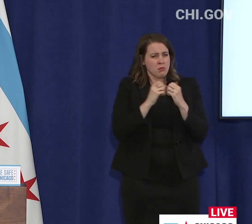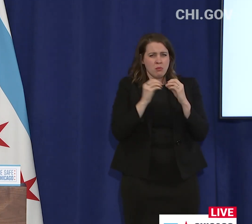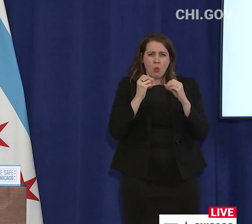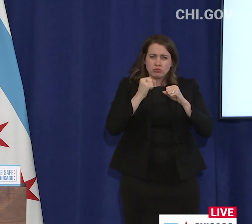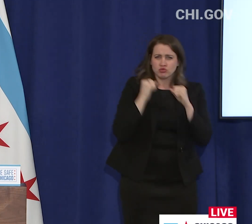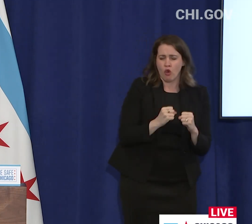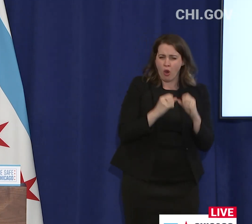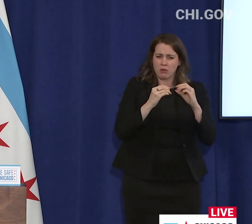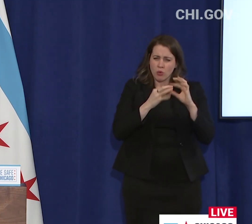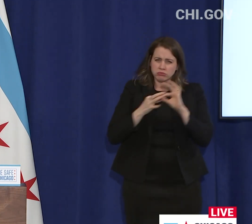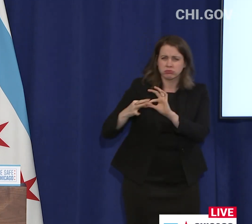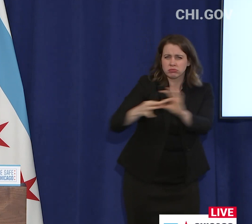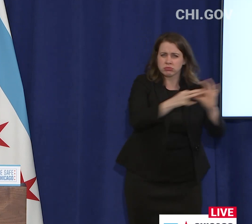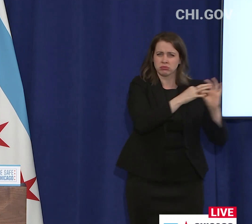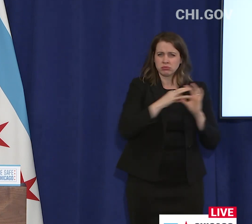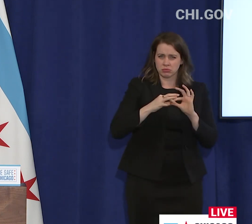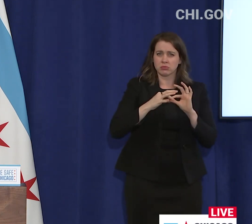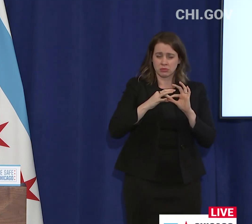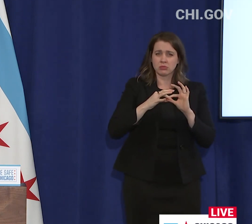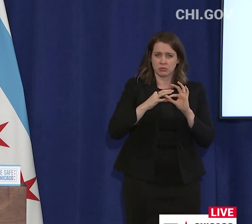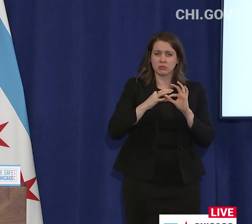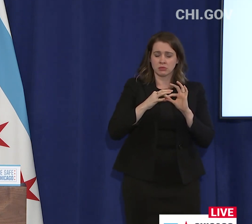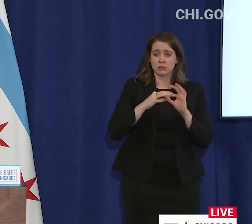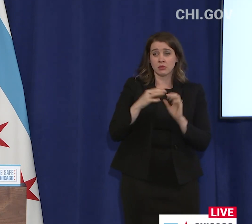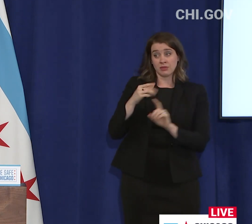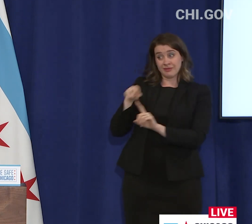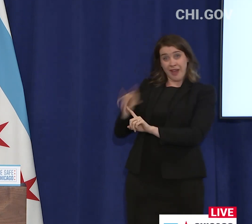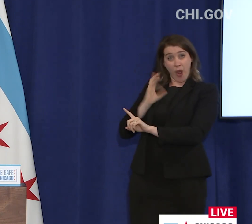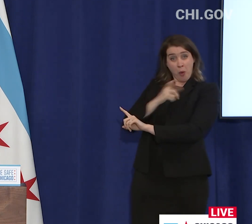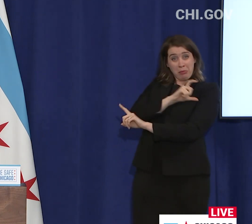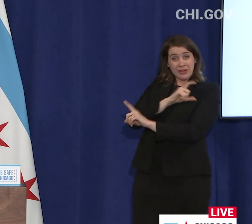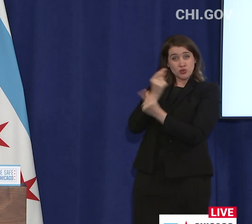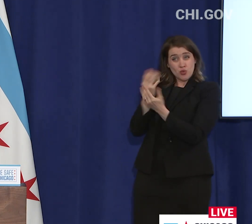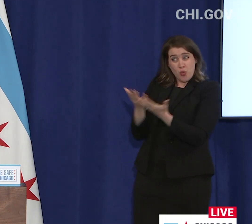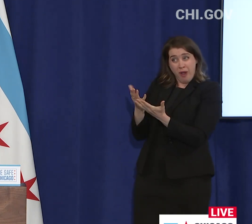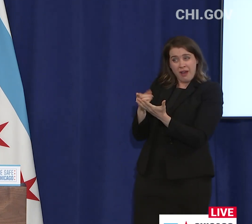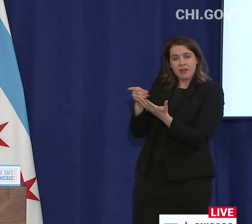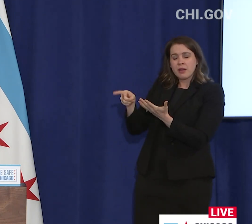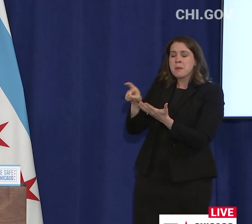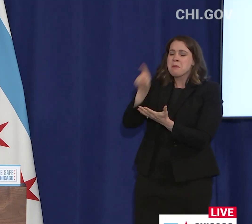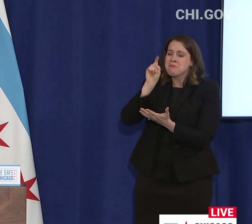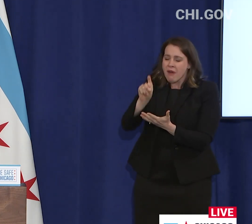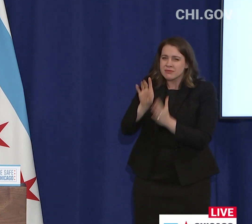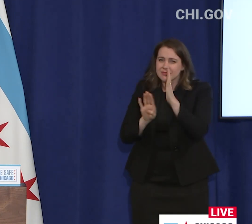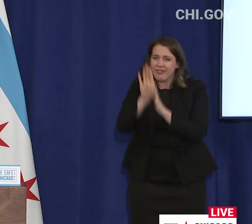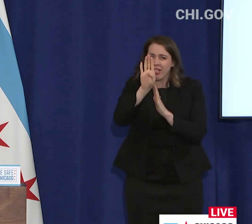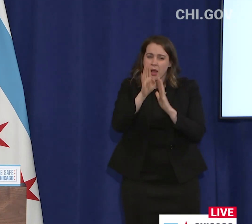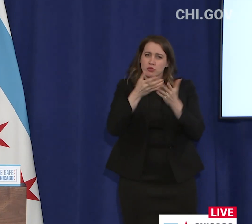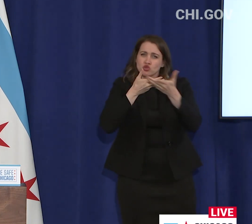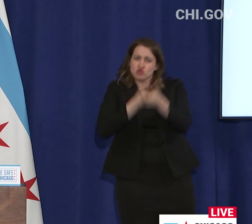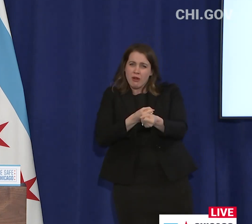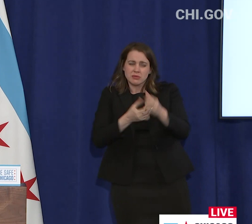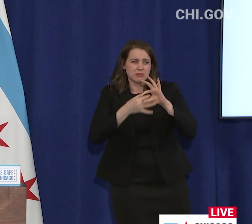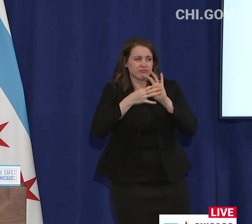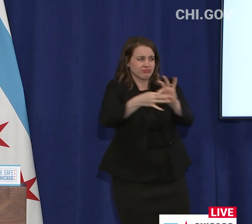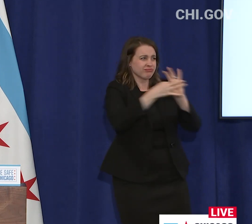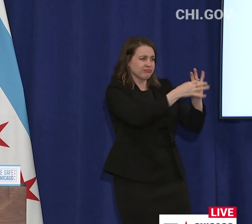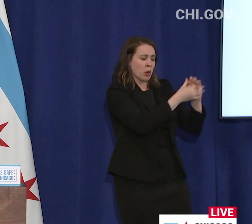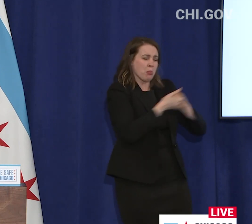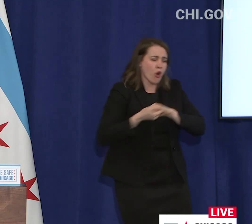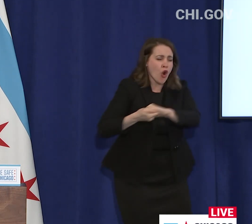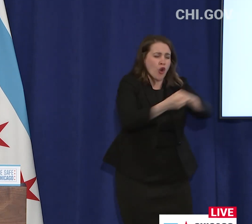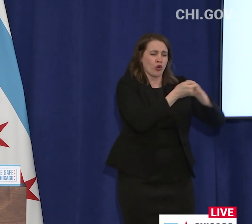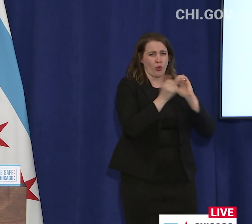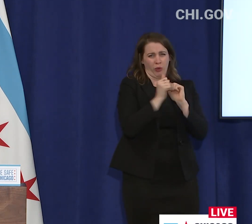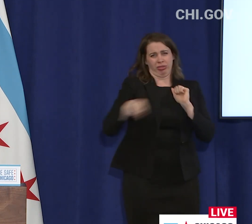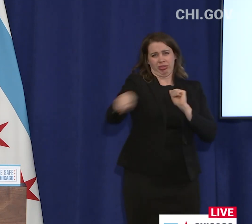important thing that the department can do, which is to build authentic, trusted partnerships with the community. And we